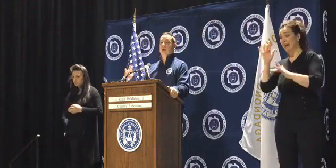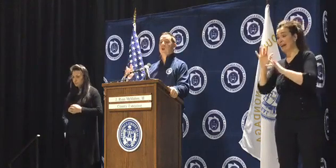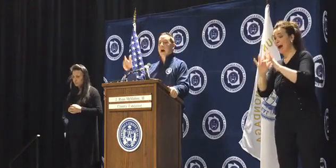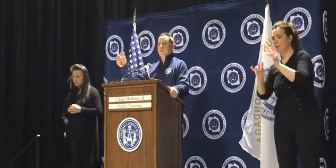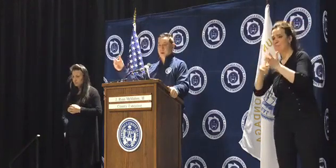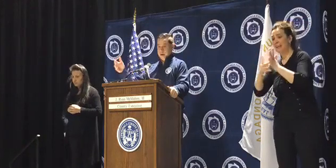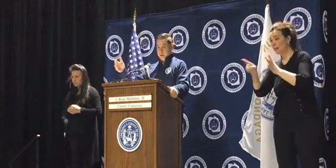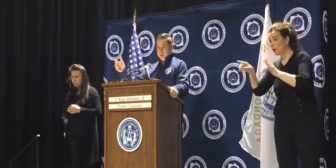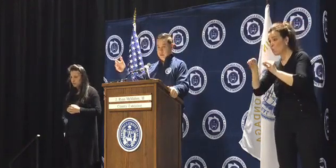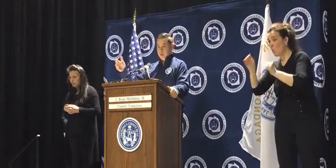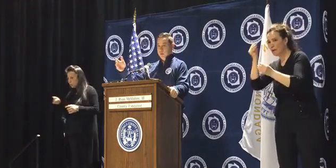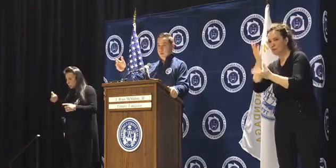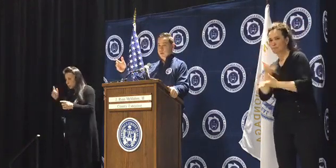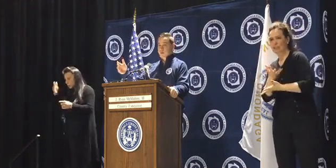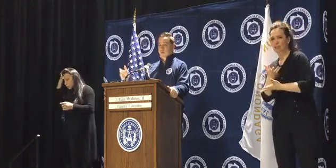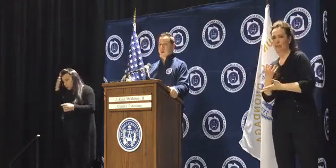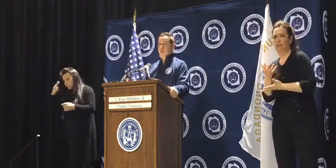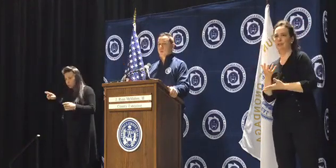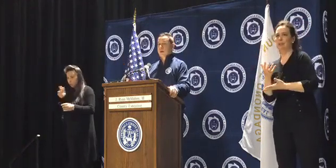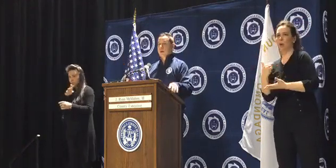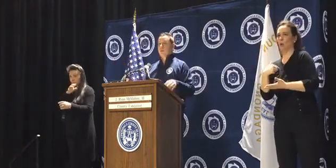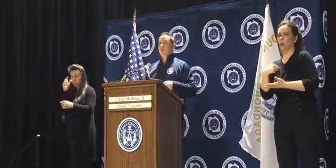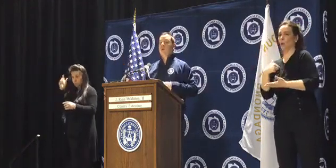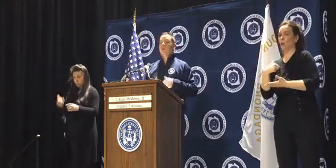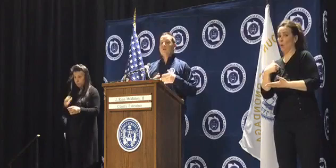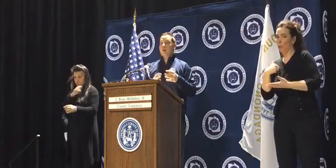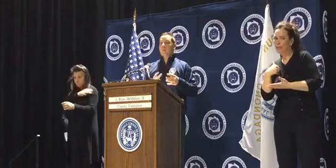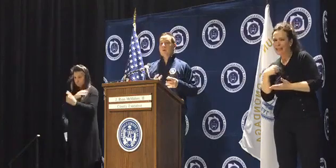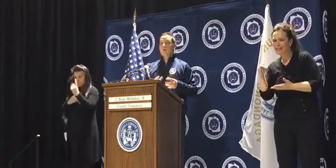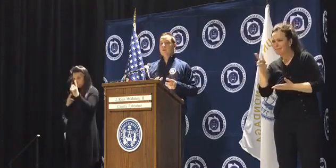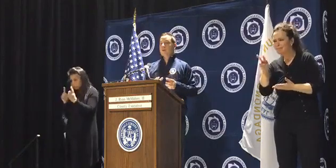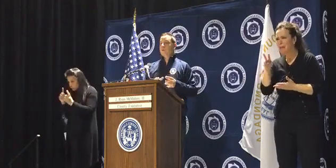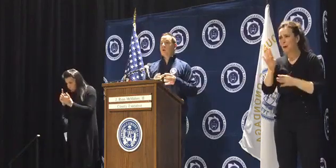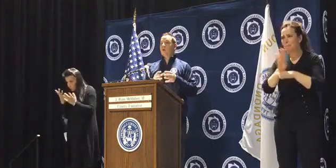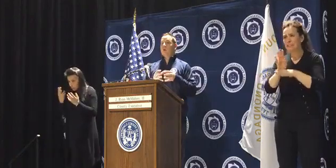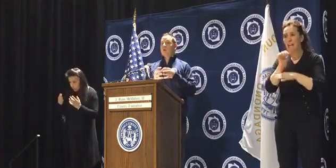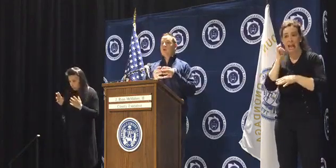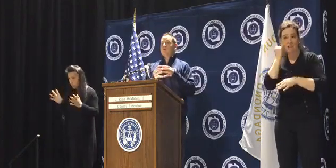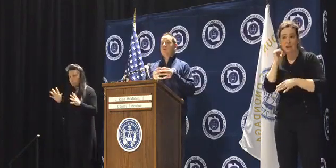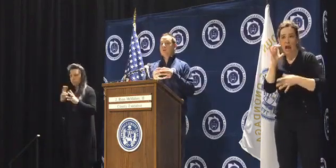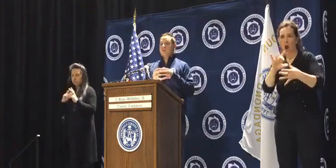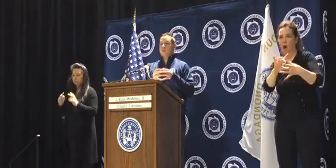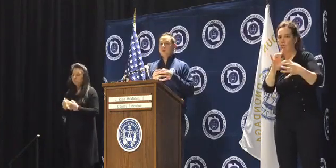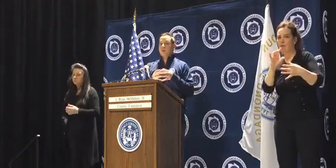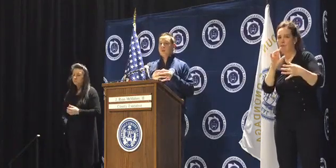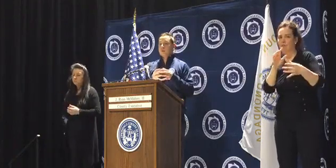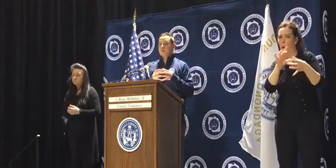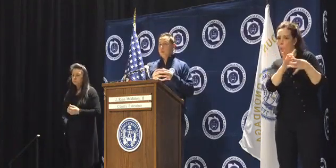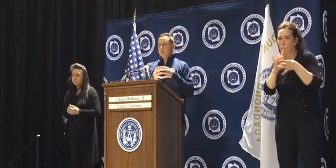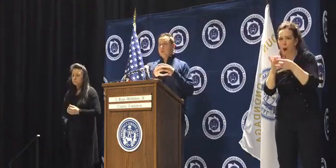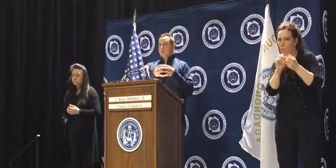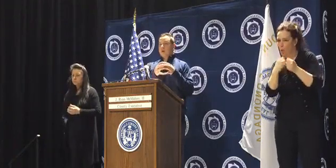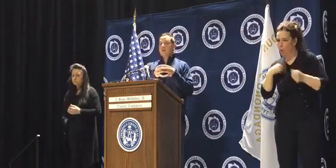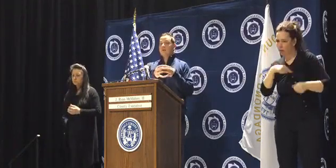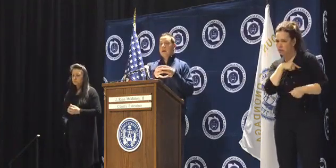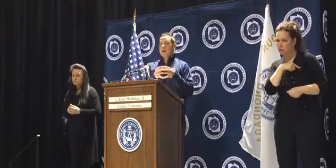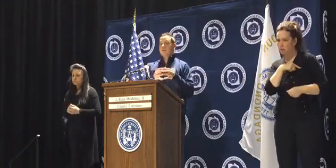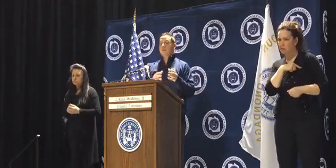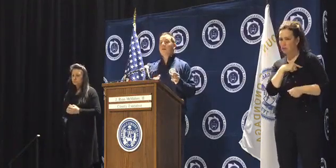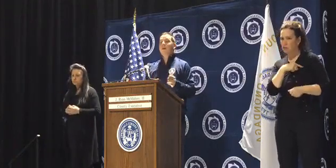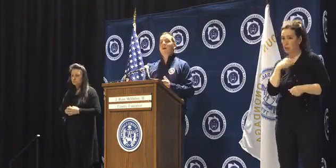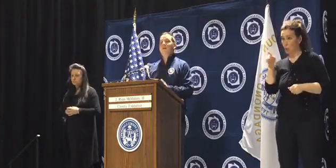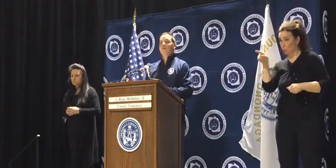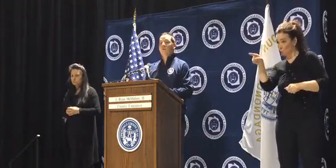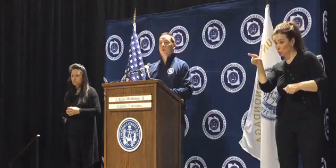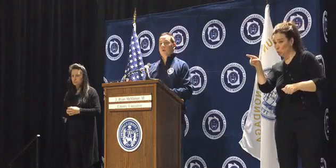is not cooperating with us, we then will go to the public and say, were you in this business during these period of